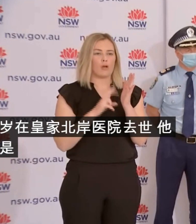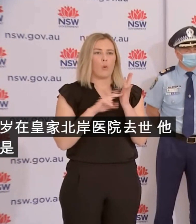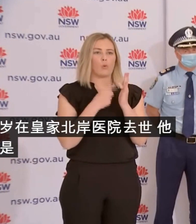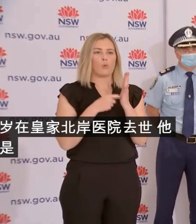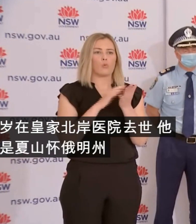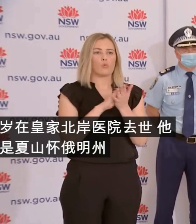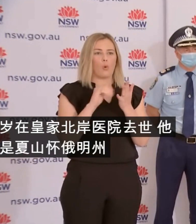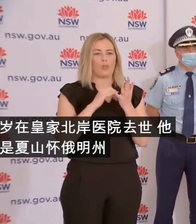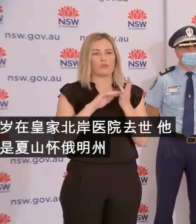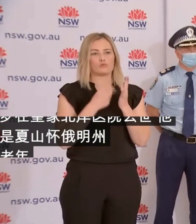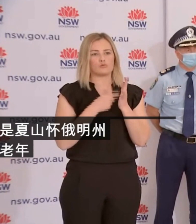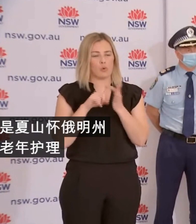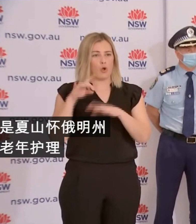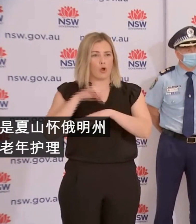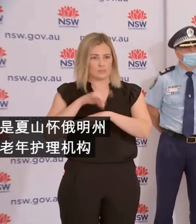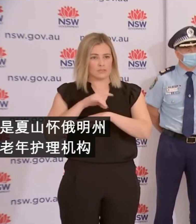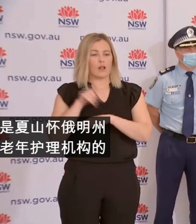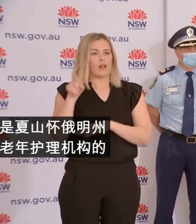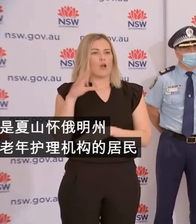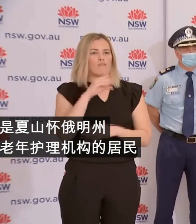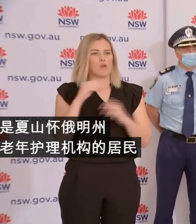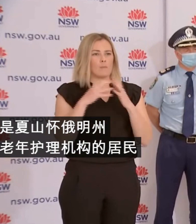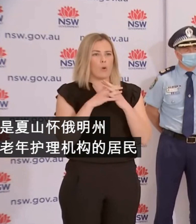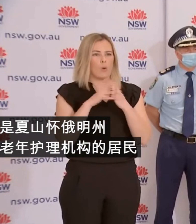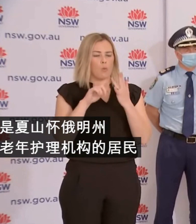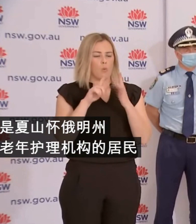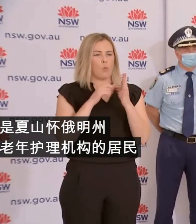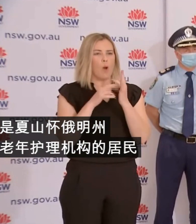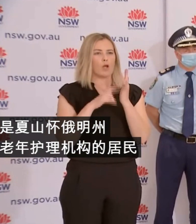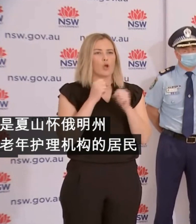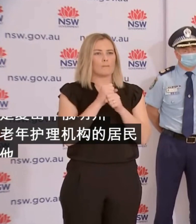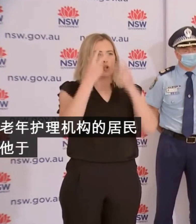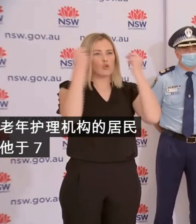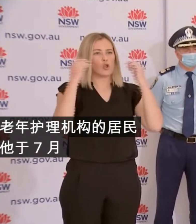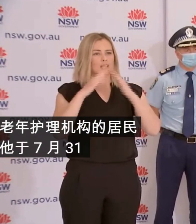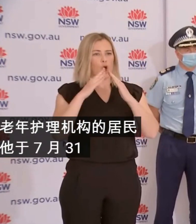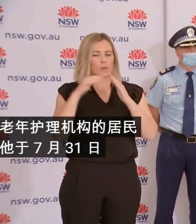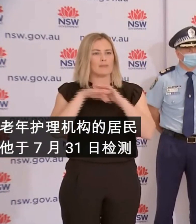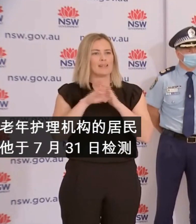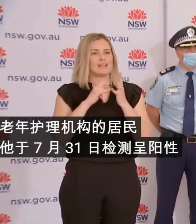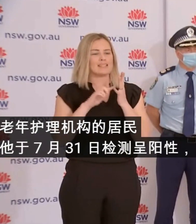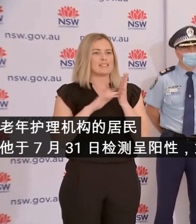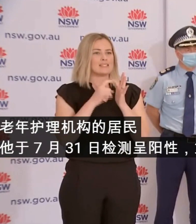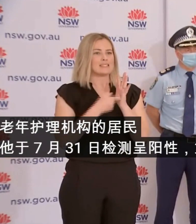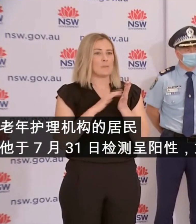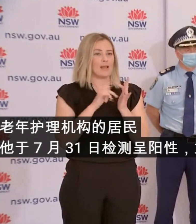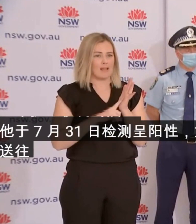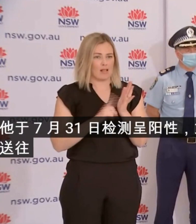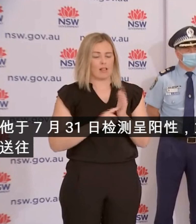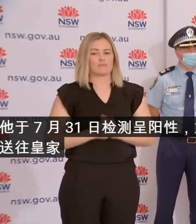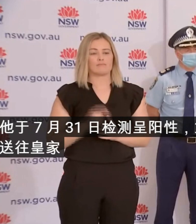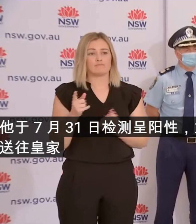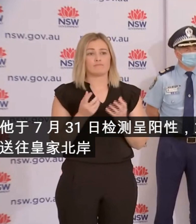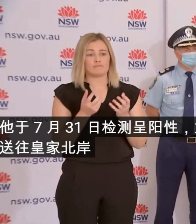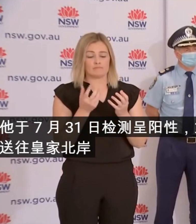of Wyoming Residential Aged Care Facility in Summer Hill. He tested positive on July 31st and was